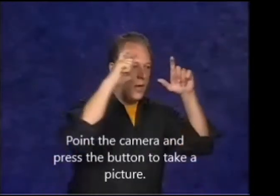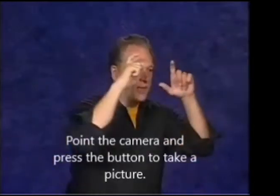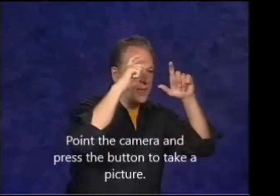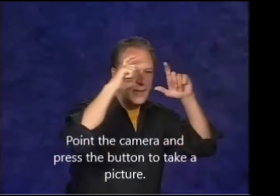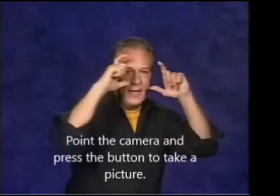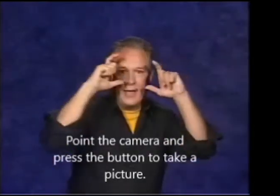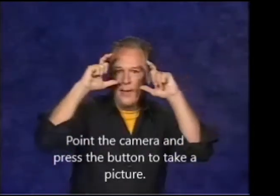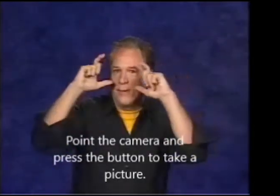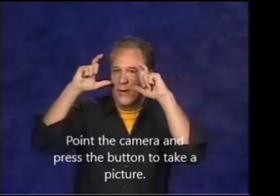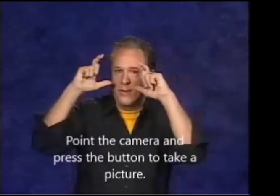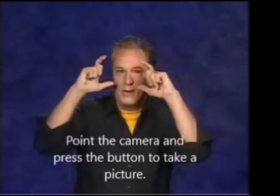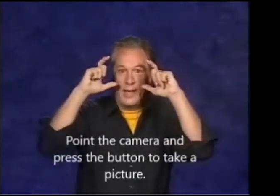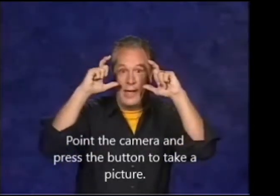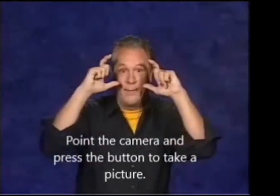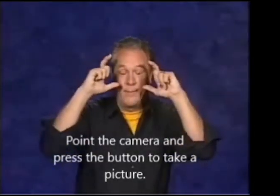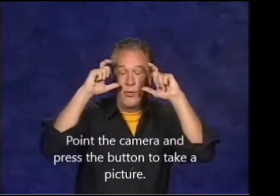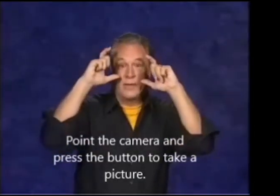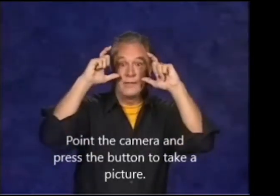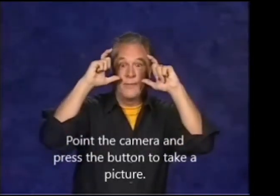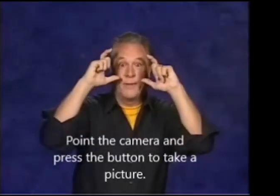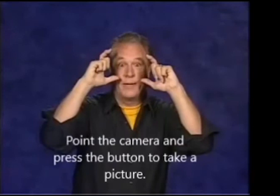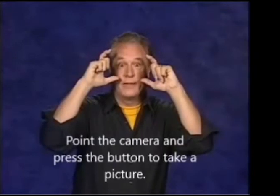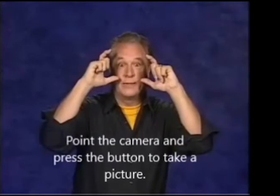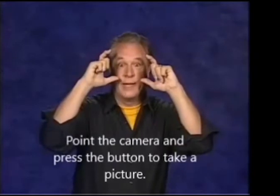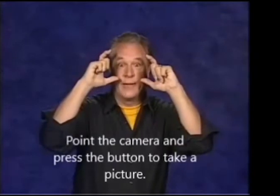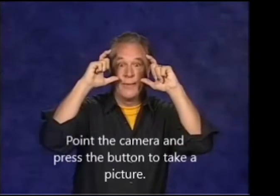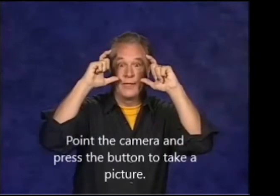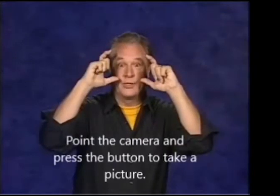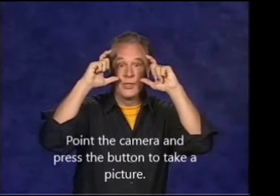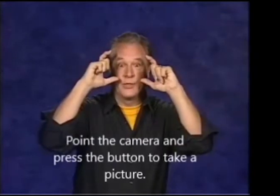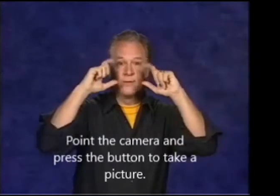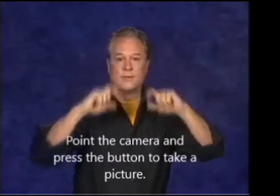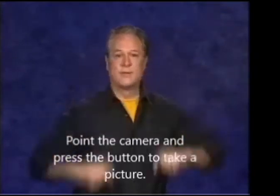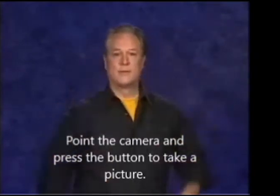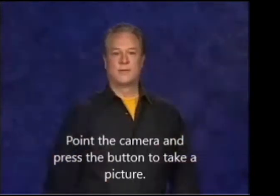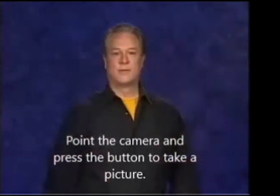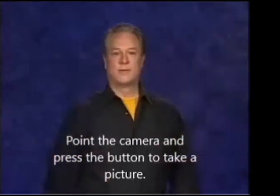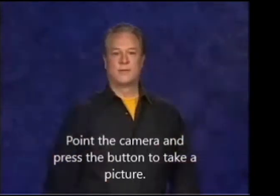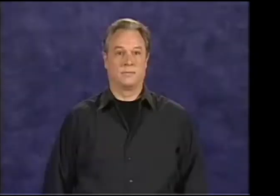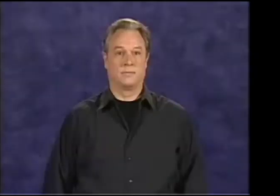Point the camera and press the button to take a picture.